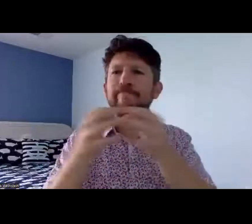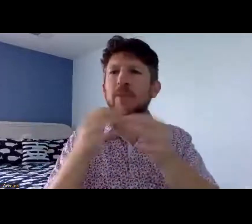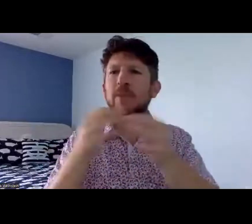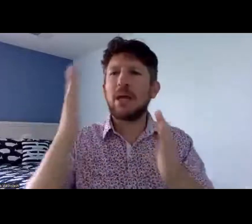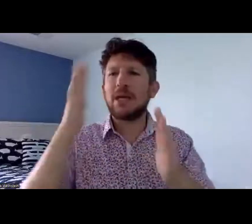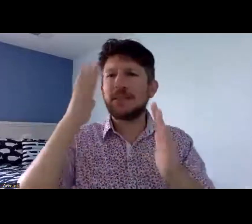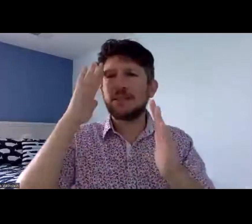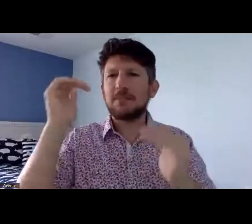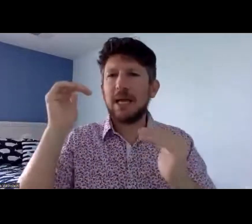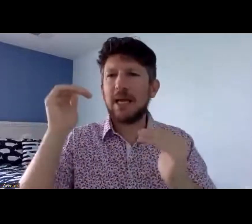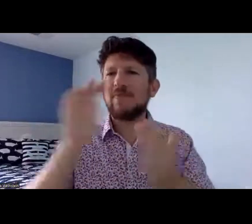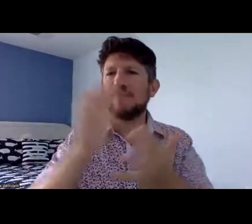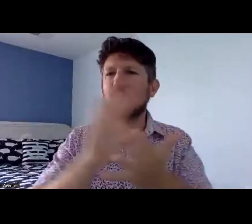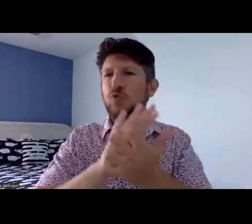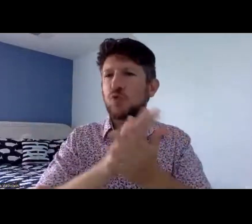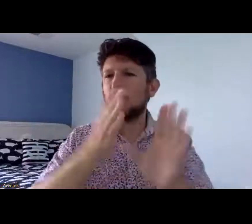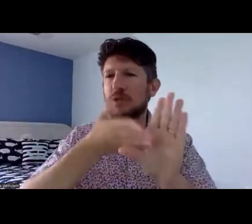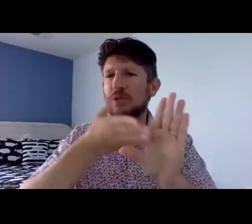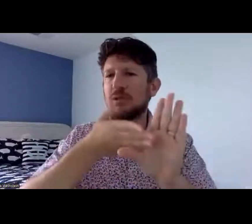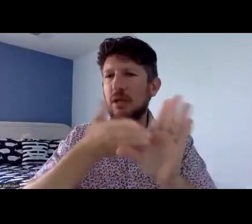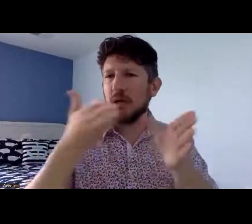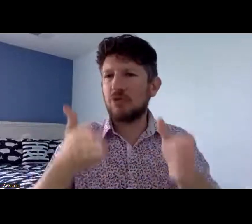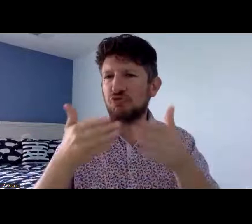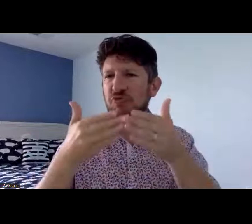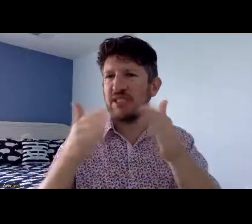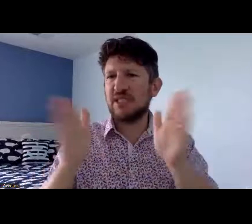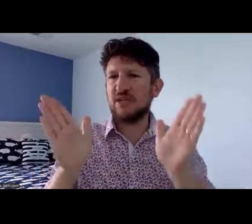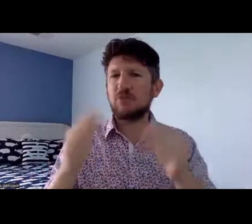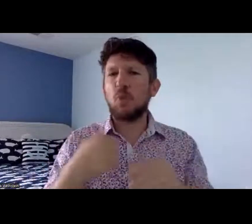a list of professional standards explaining